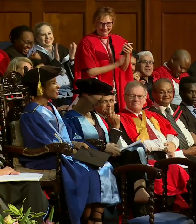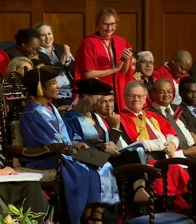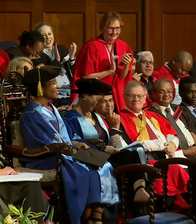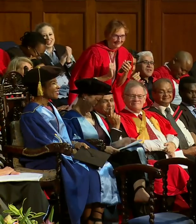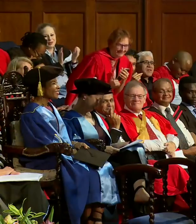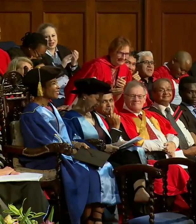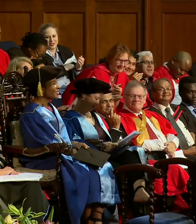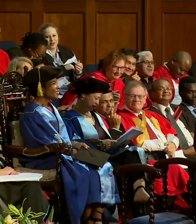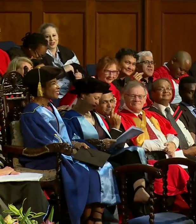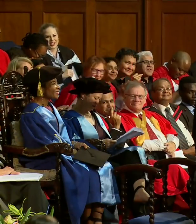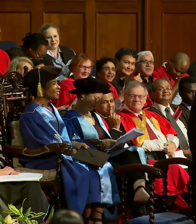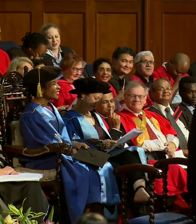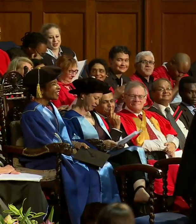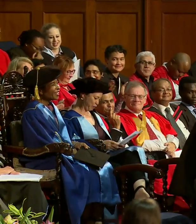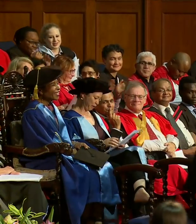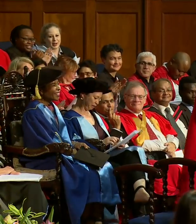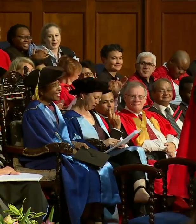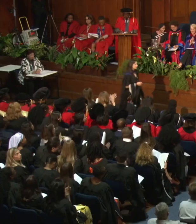Rebecca Frances Pereira.